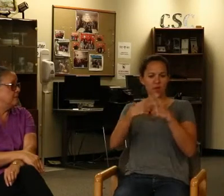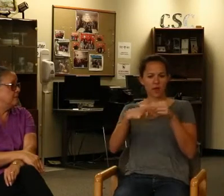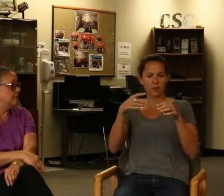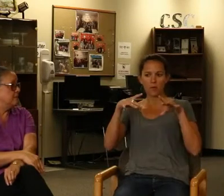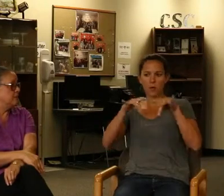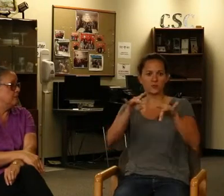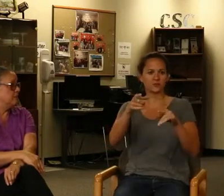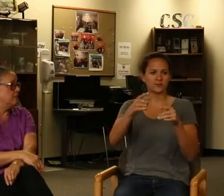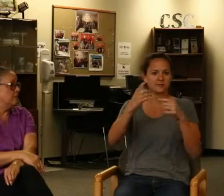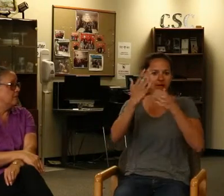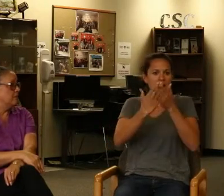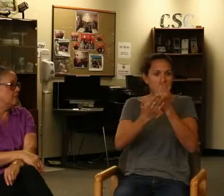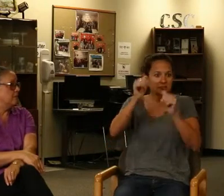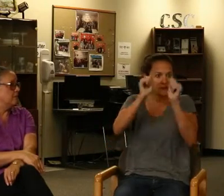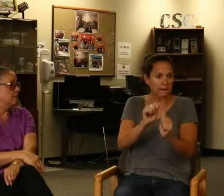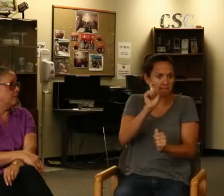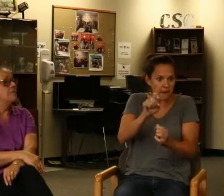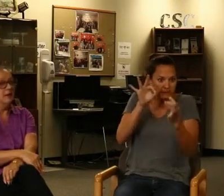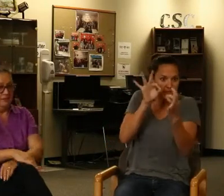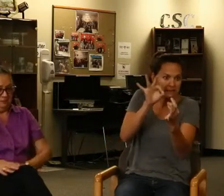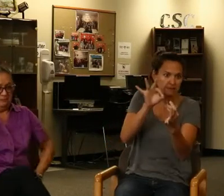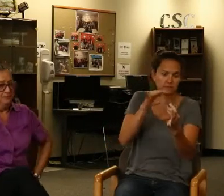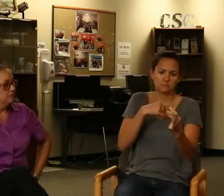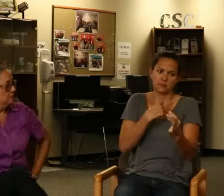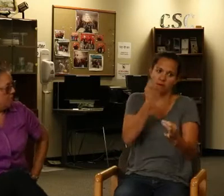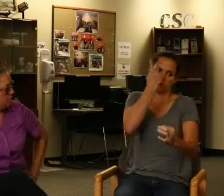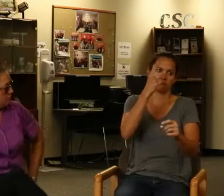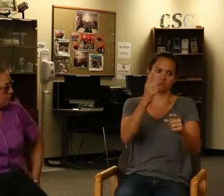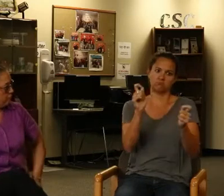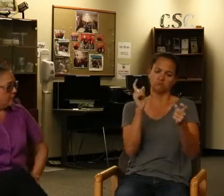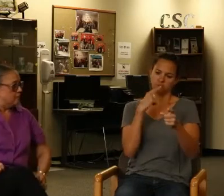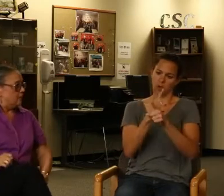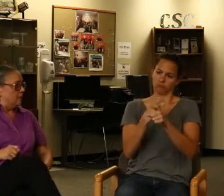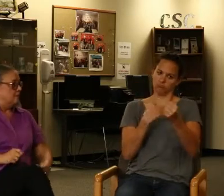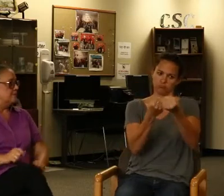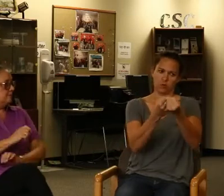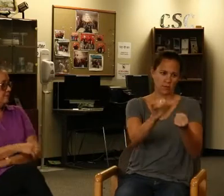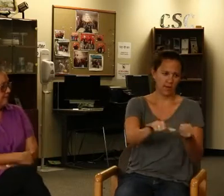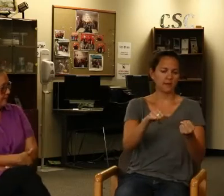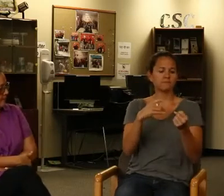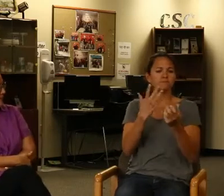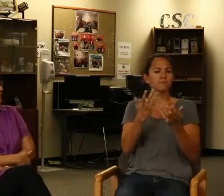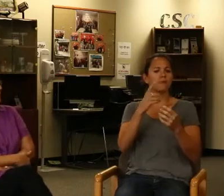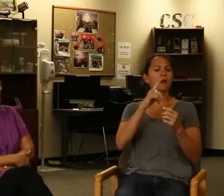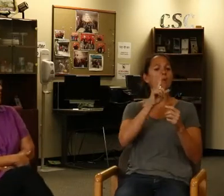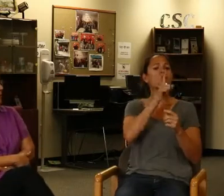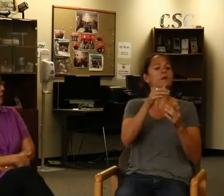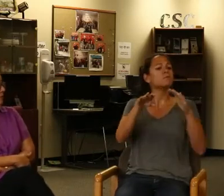I also mentioned about acquiring the hand shapes, not having to be perfect right at this moment. I completely